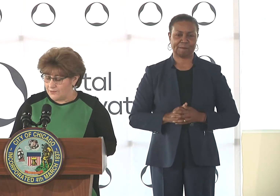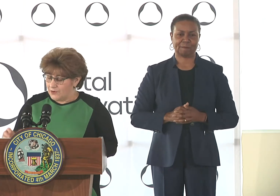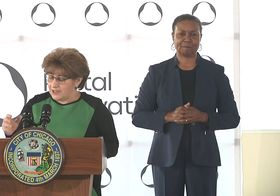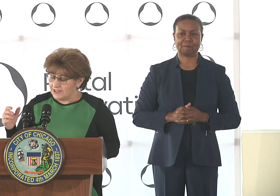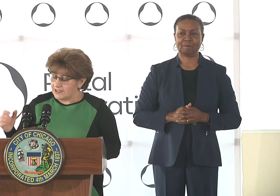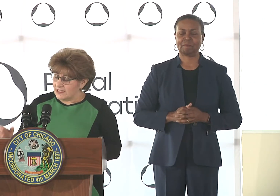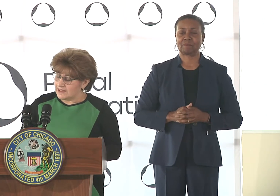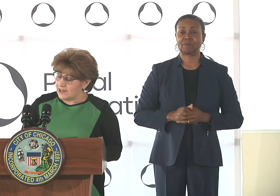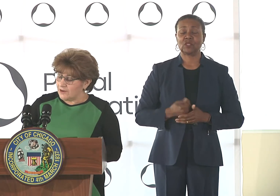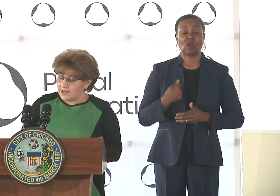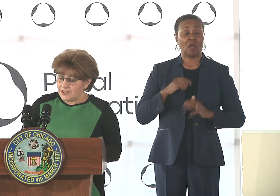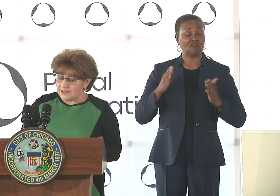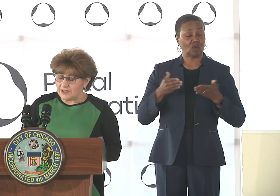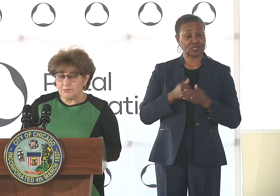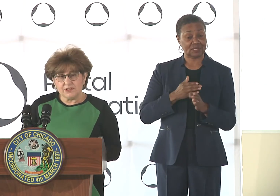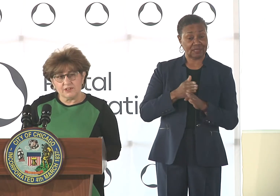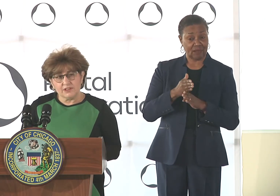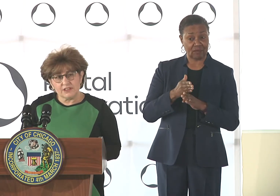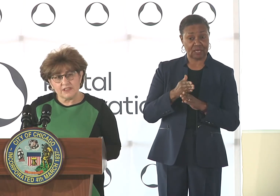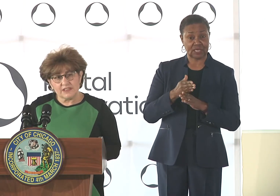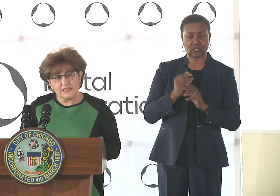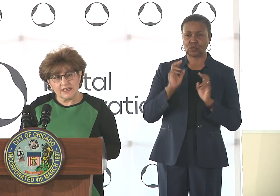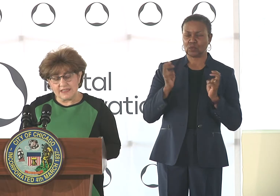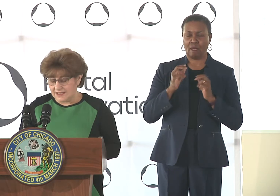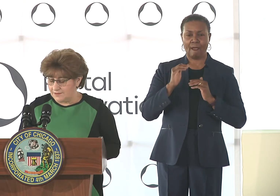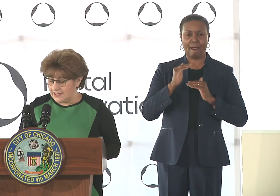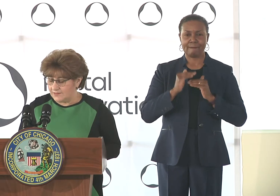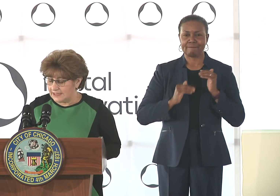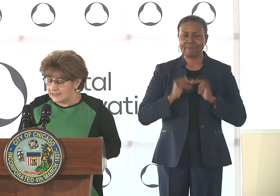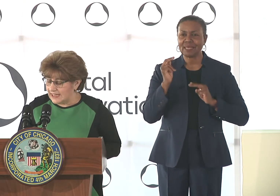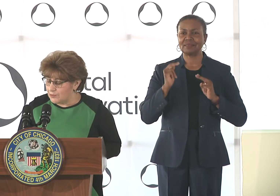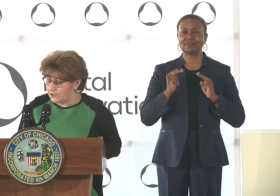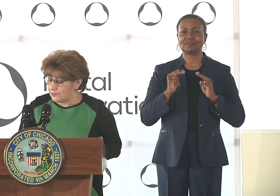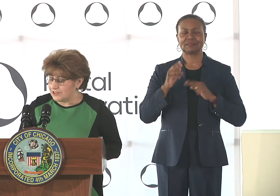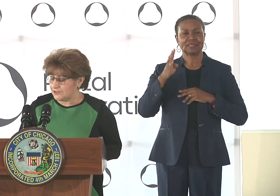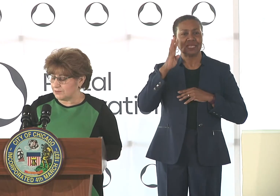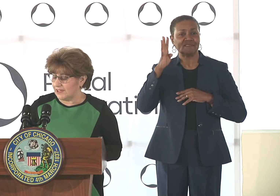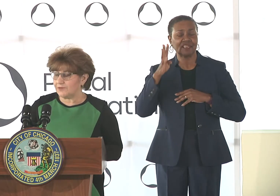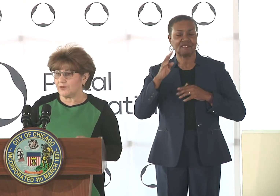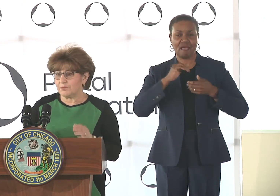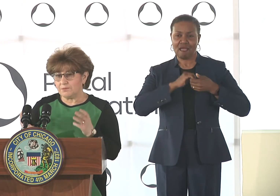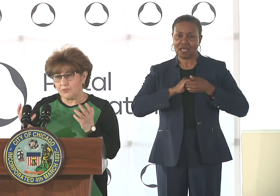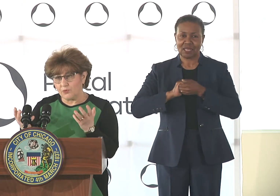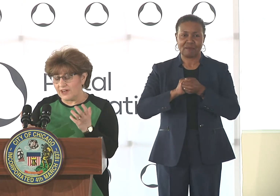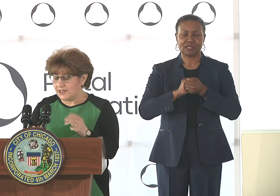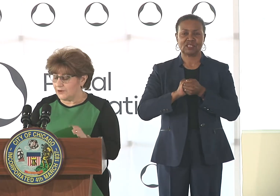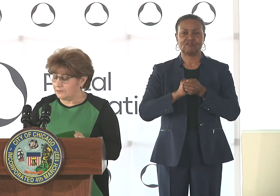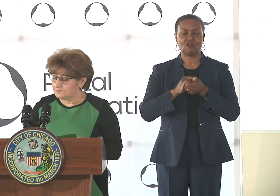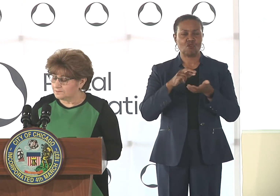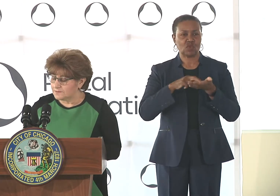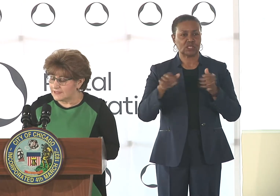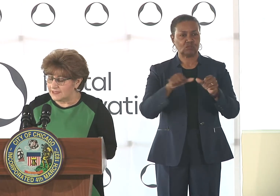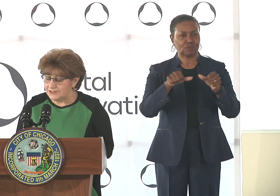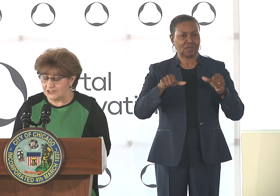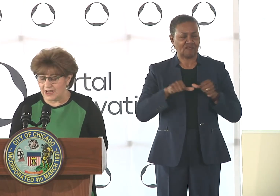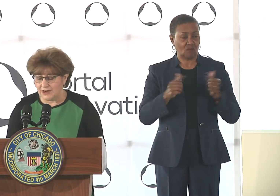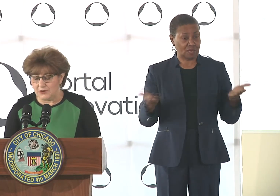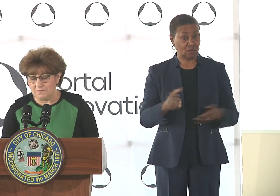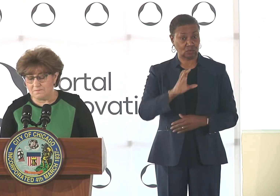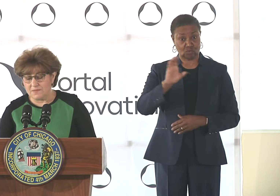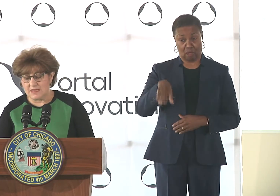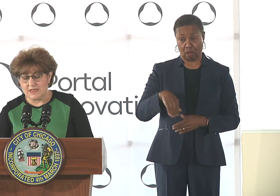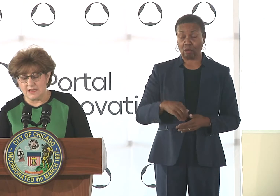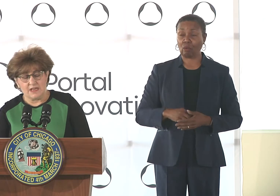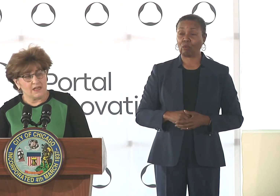So our focus in this area is to build an innovative and collaborative research platform right here in